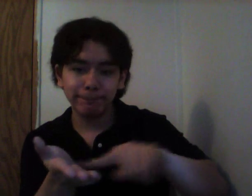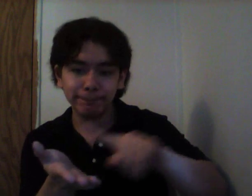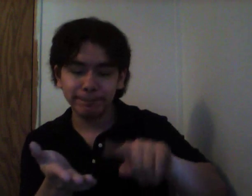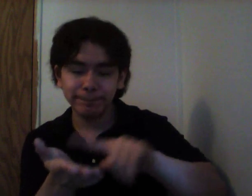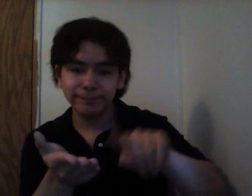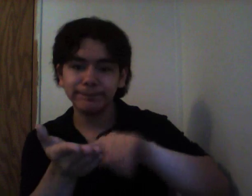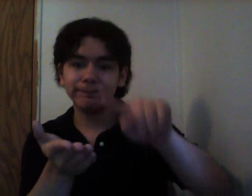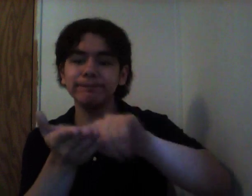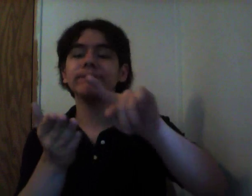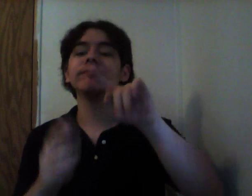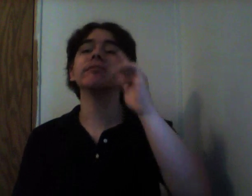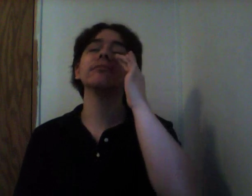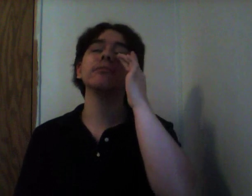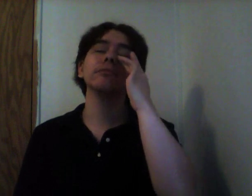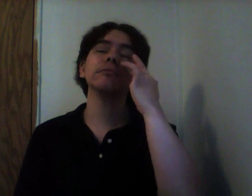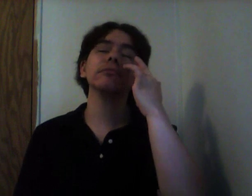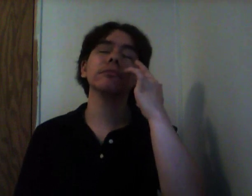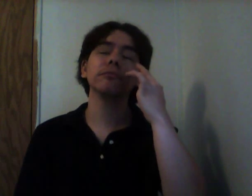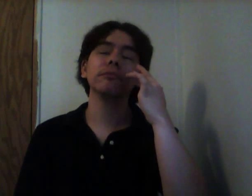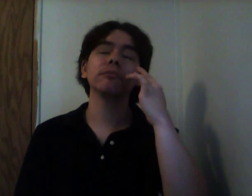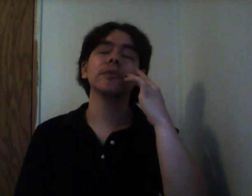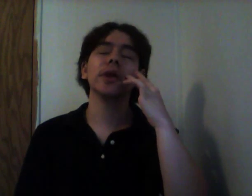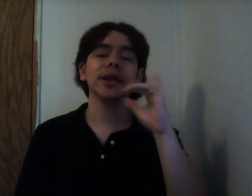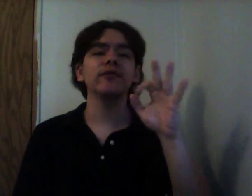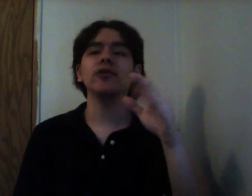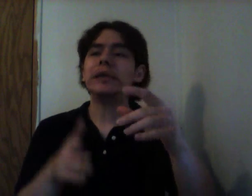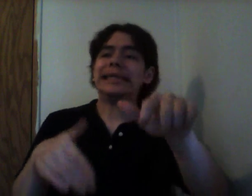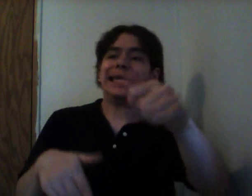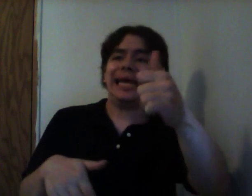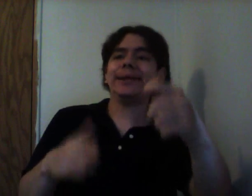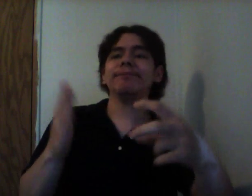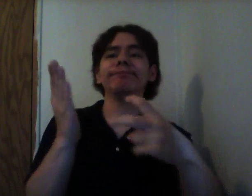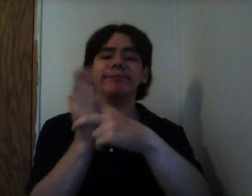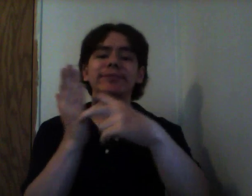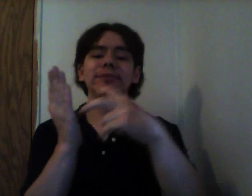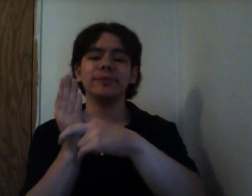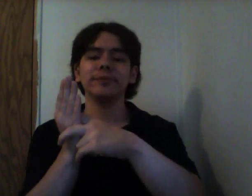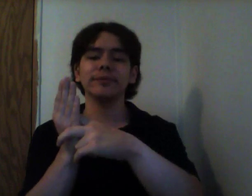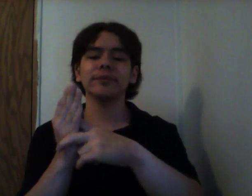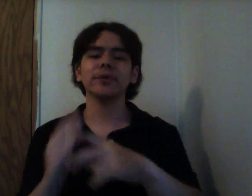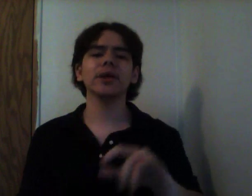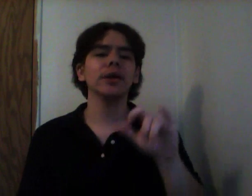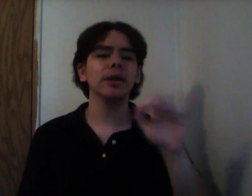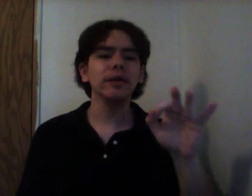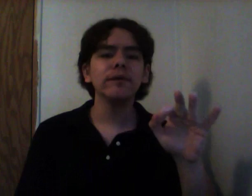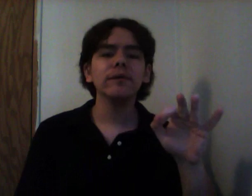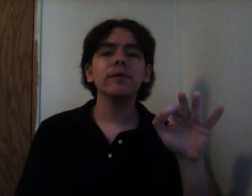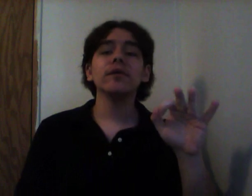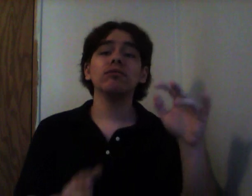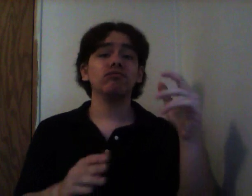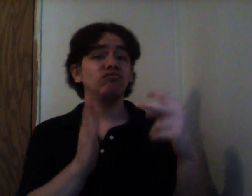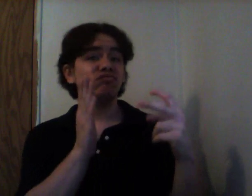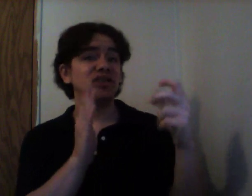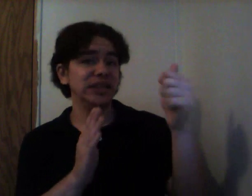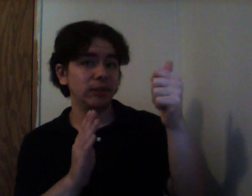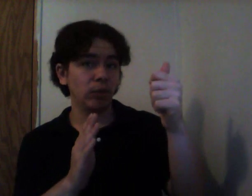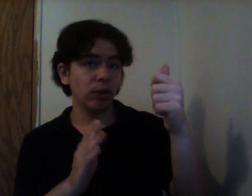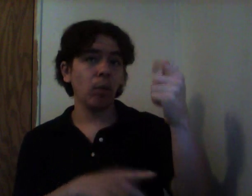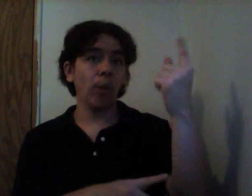you can use, that when you use one of the tickets, then you're at the very, very top. So if I urgently want to find something